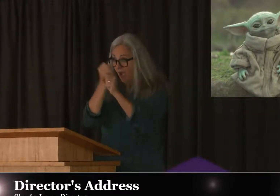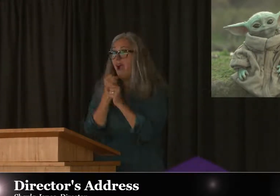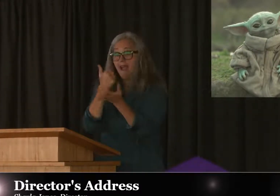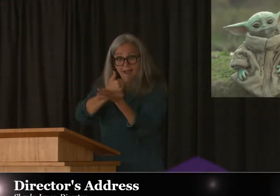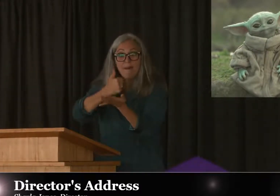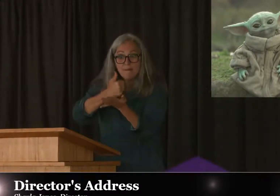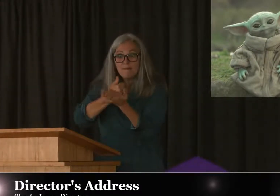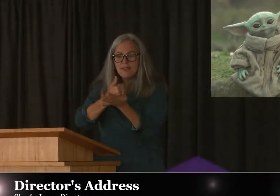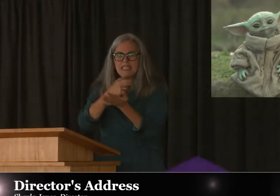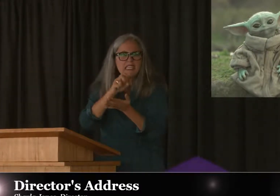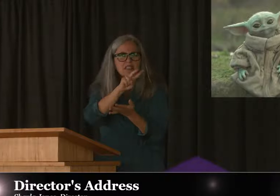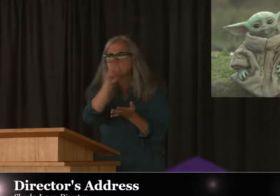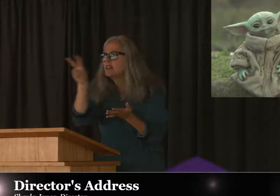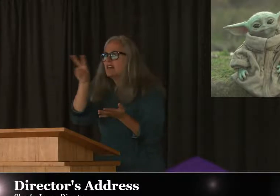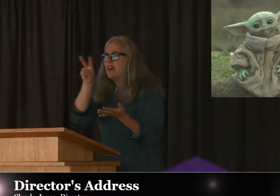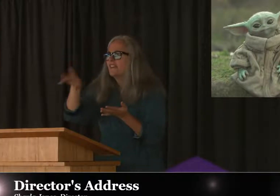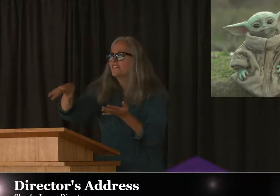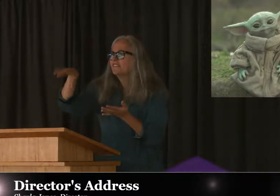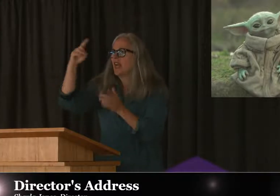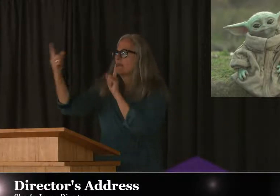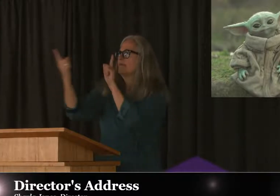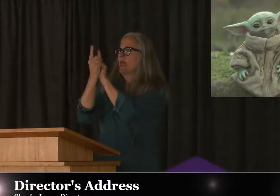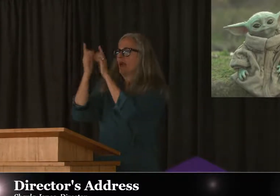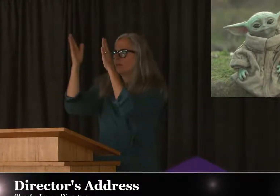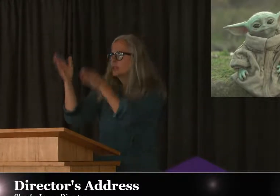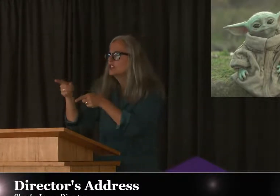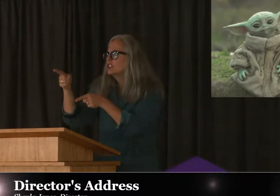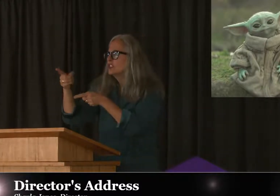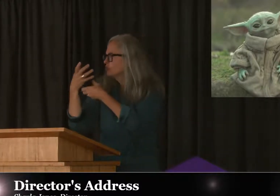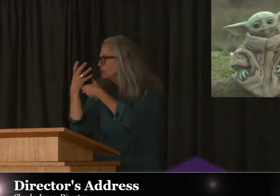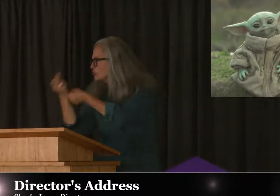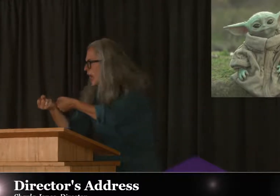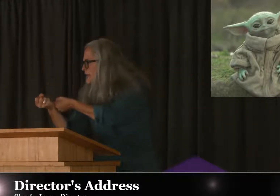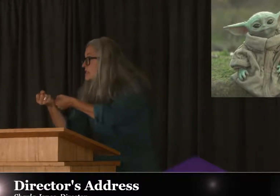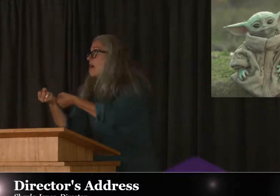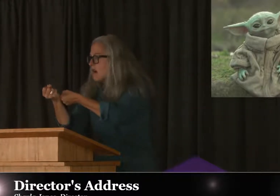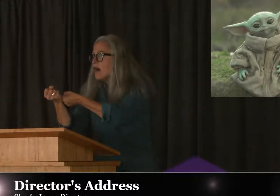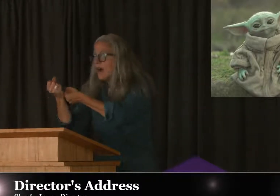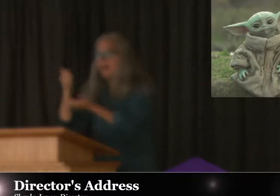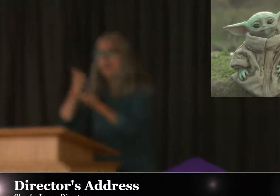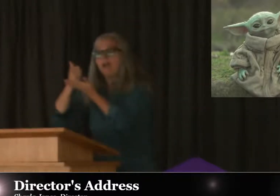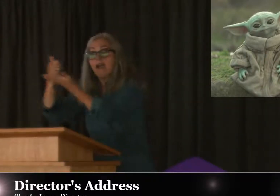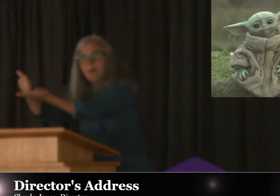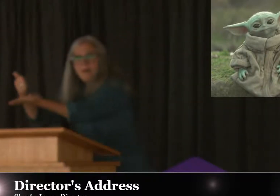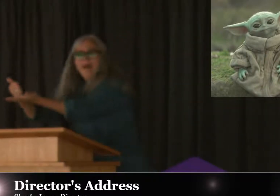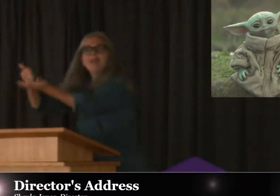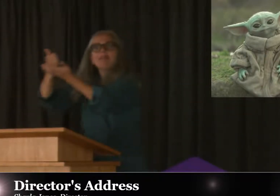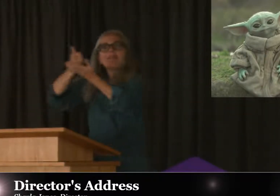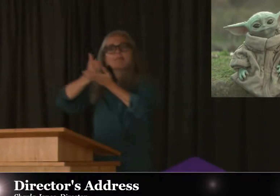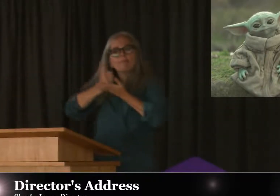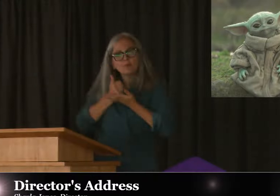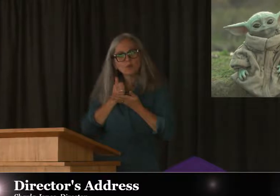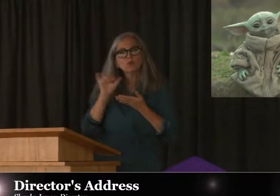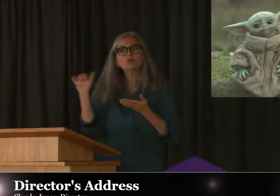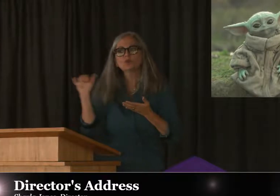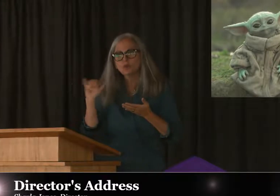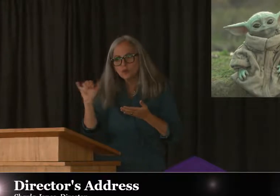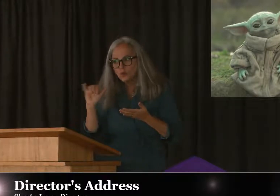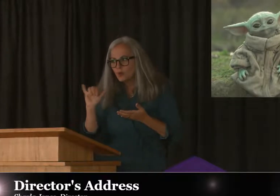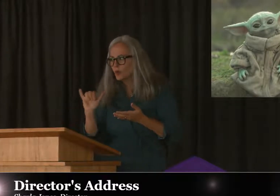Mando gets help from a lot of different people. He looks at who's around him and figures out who he can help and then who he